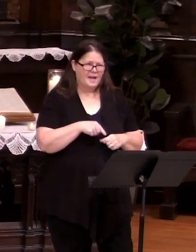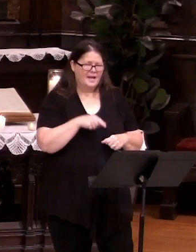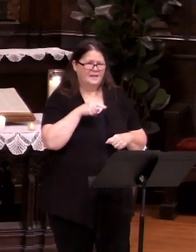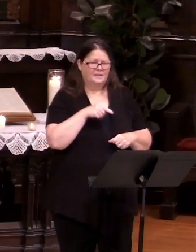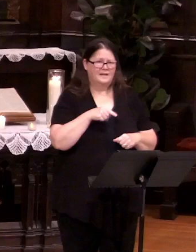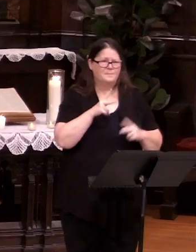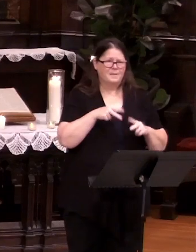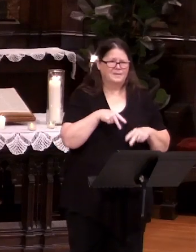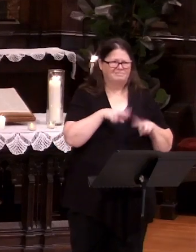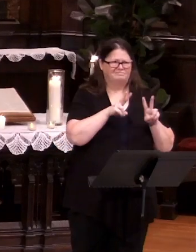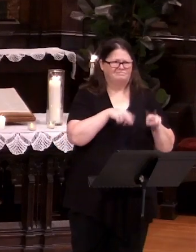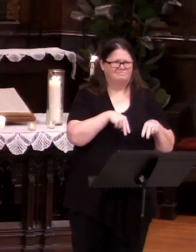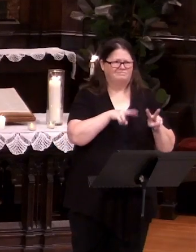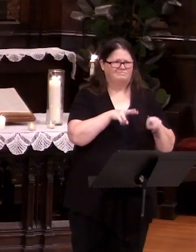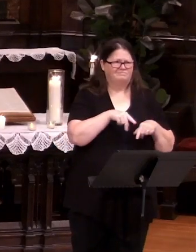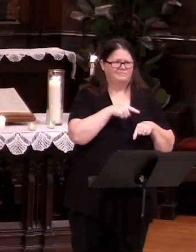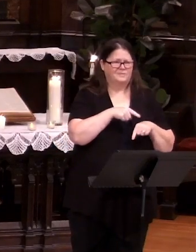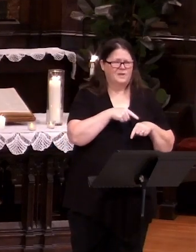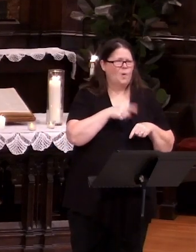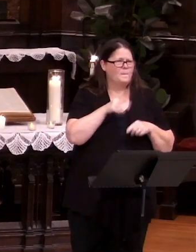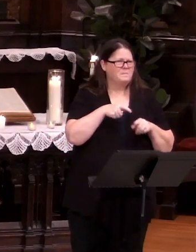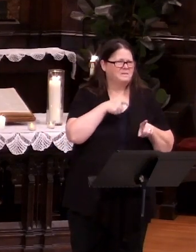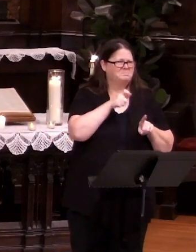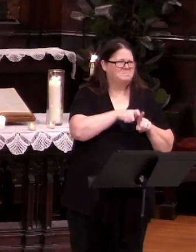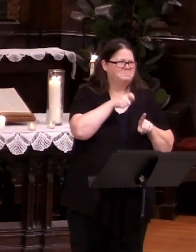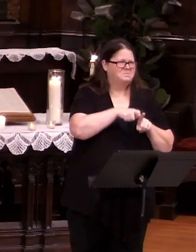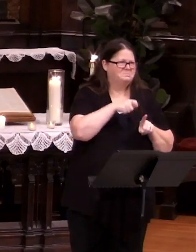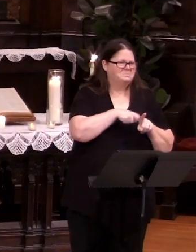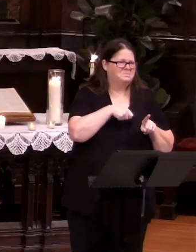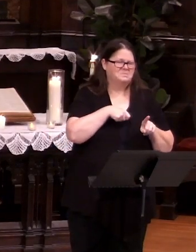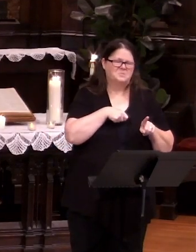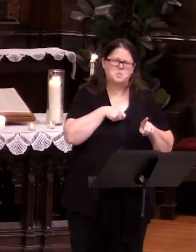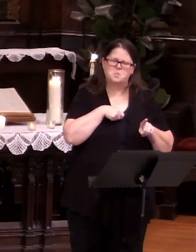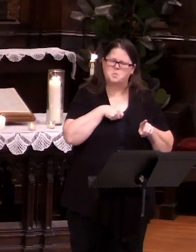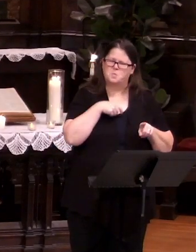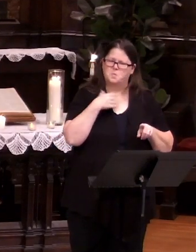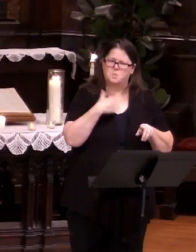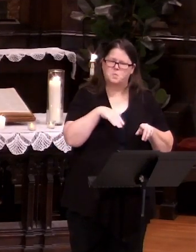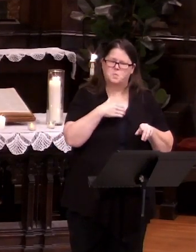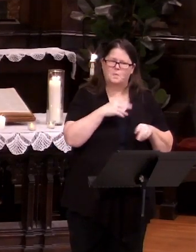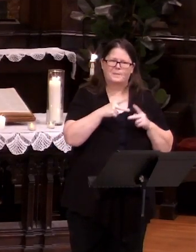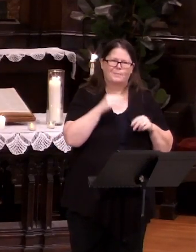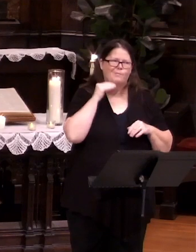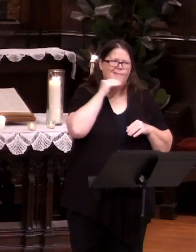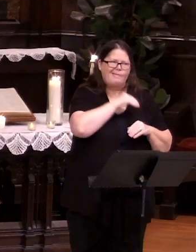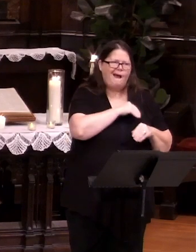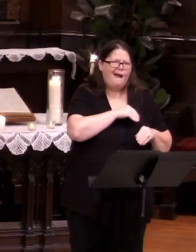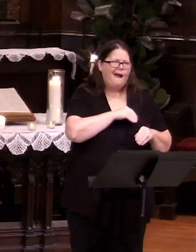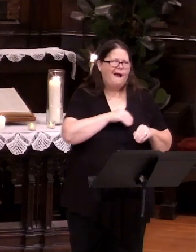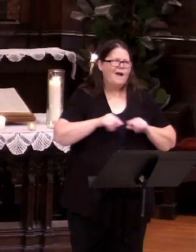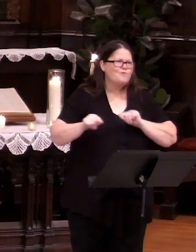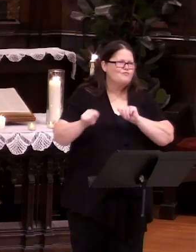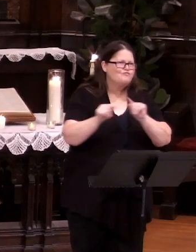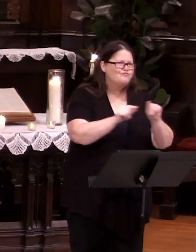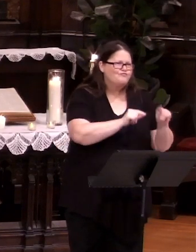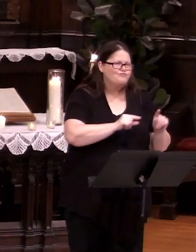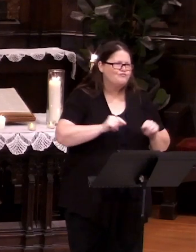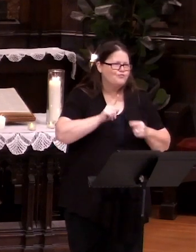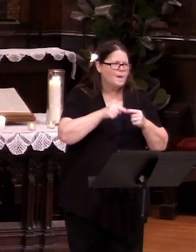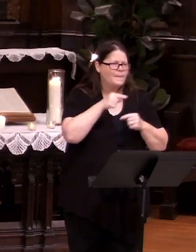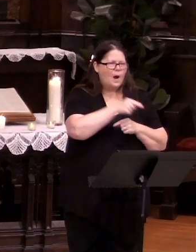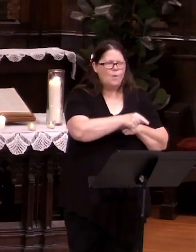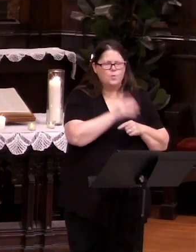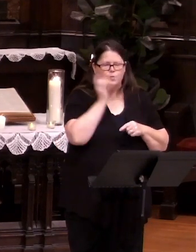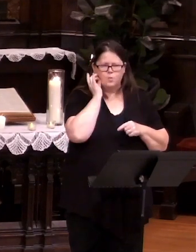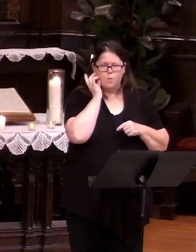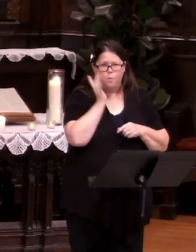political strings. And the jokes and the disinformation and the flat-out lies that were told and retold